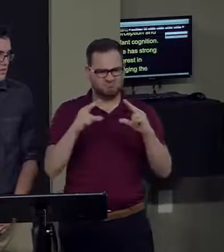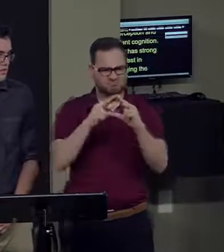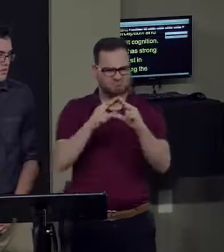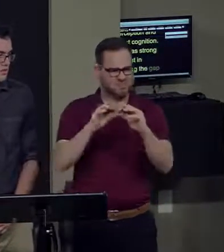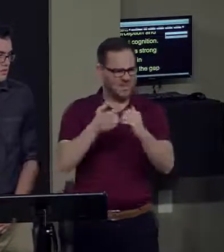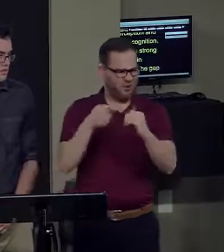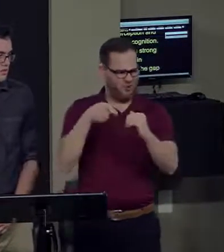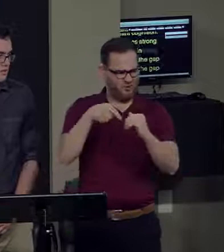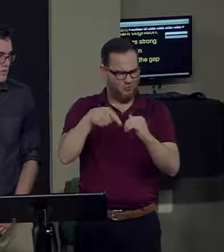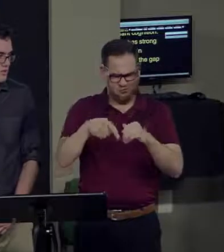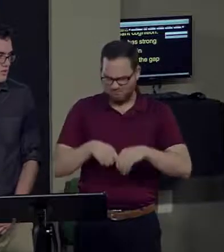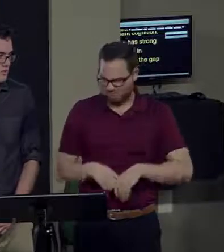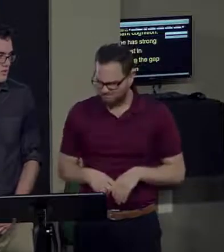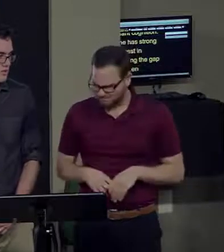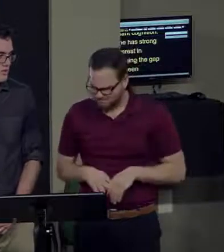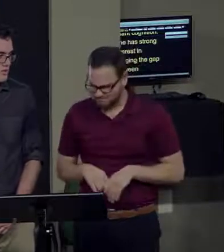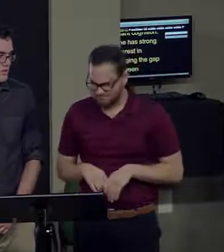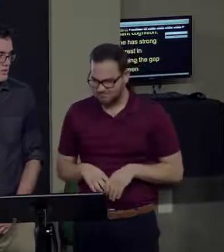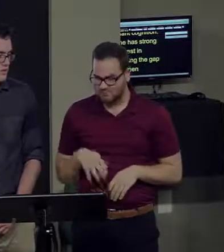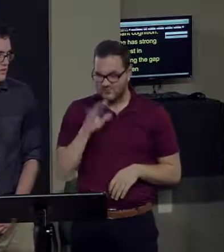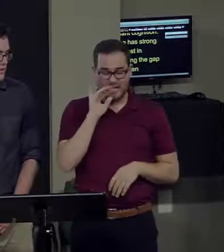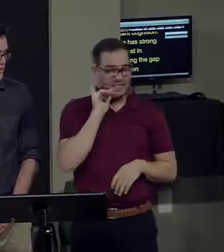for the benefit of society.